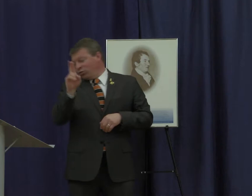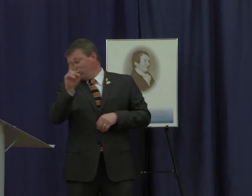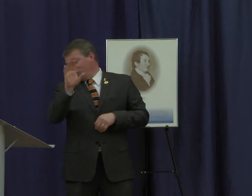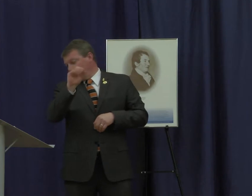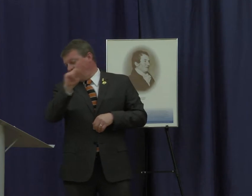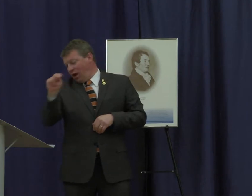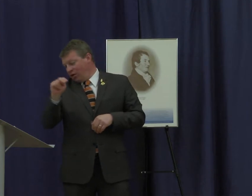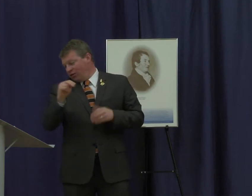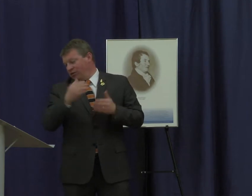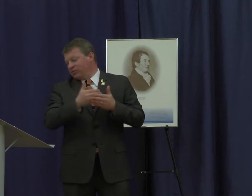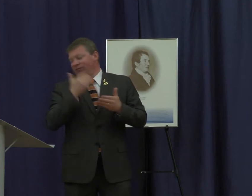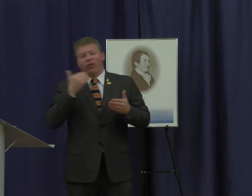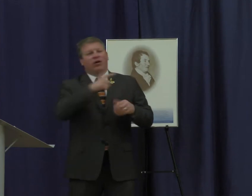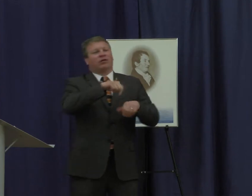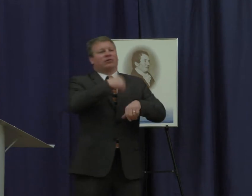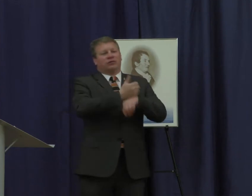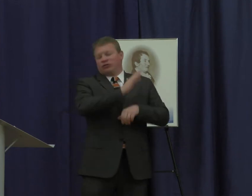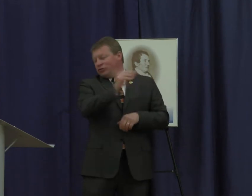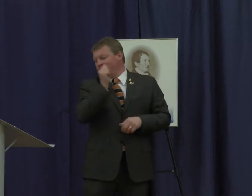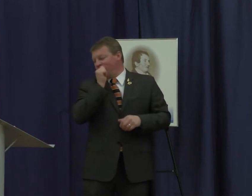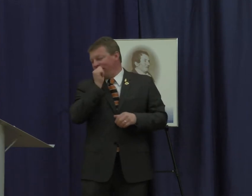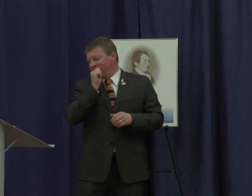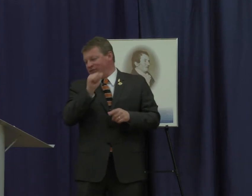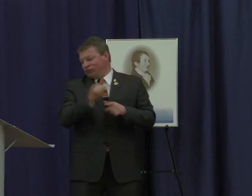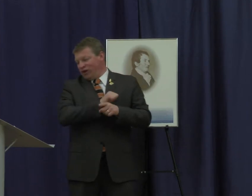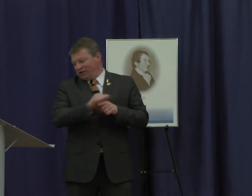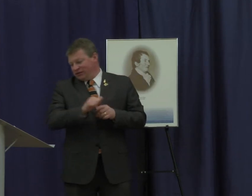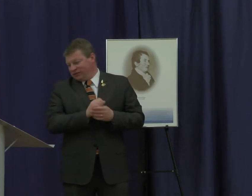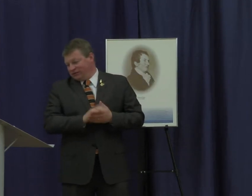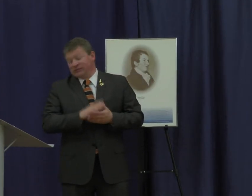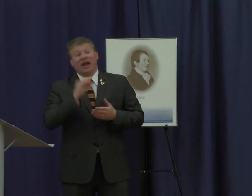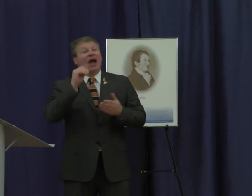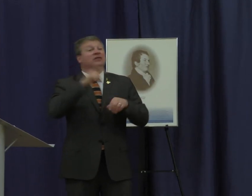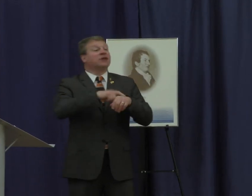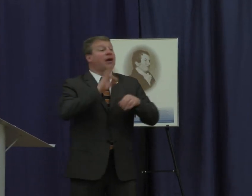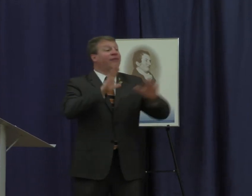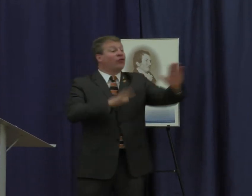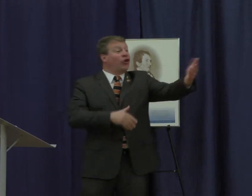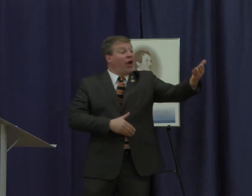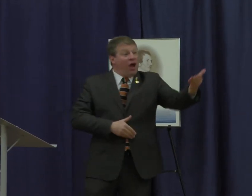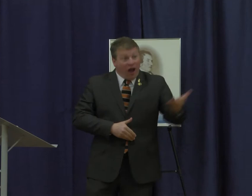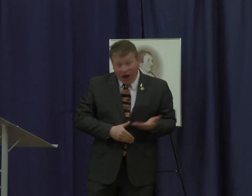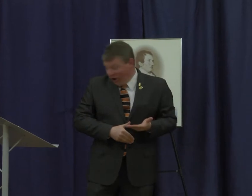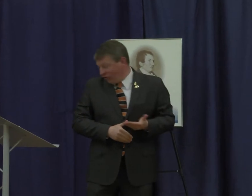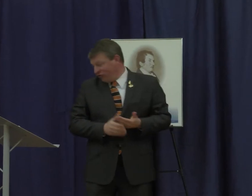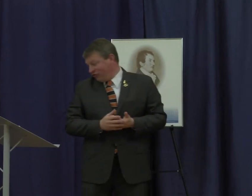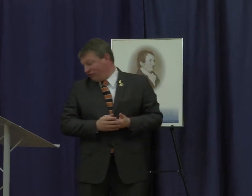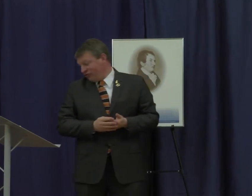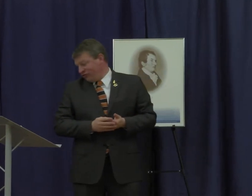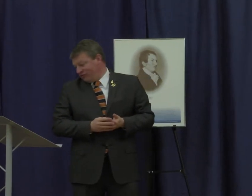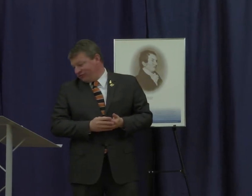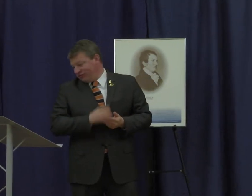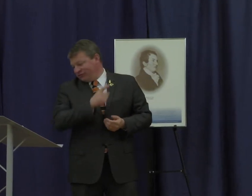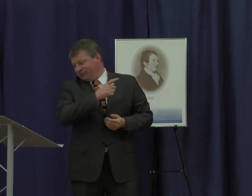She is on the faculty of UConn, or was on the faculty of UConn before establishing her own practice.